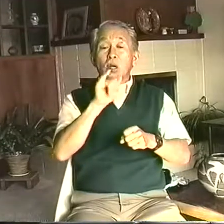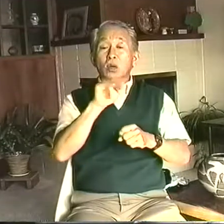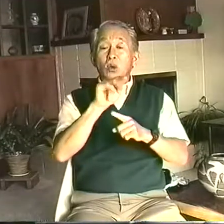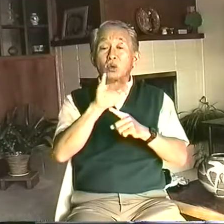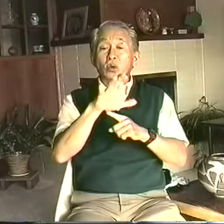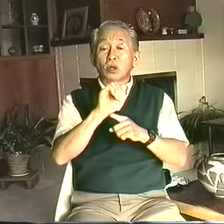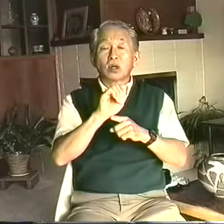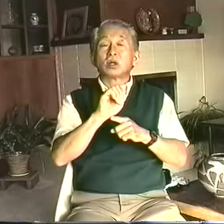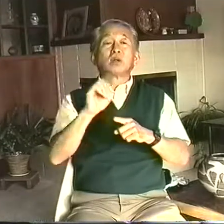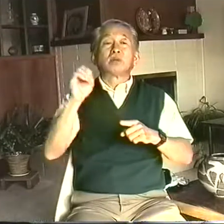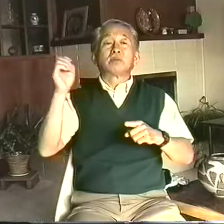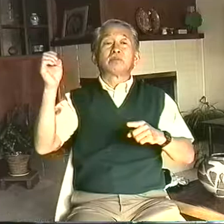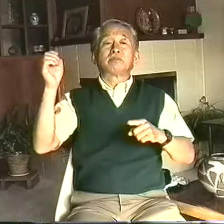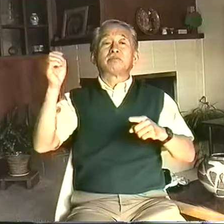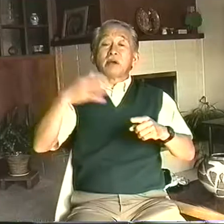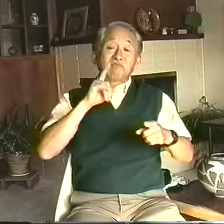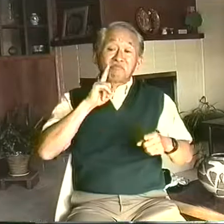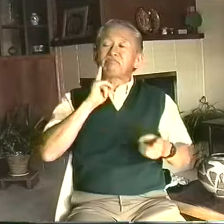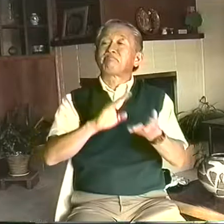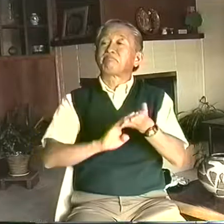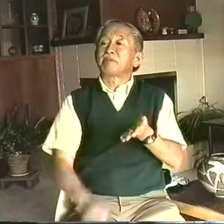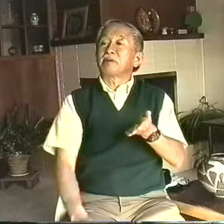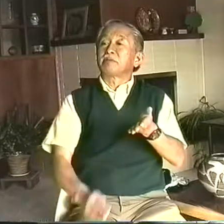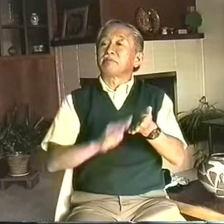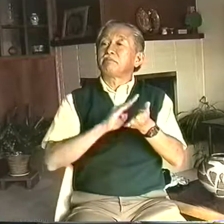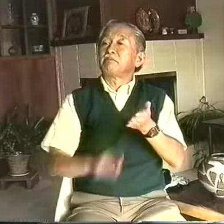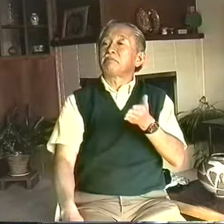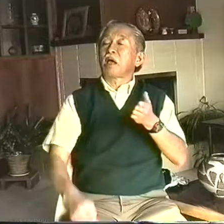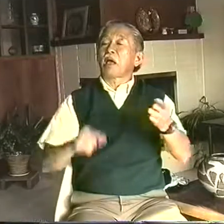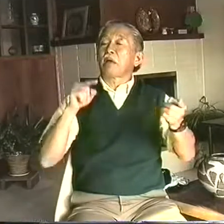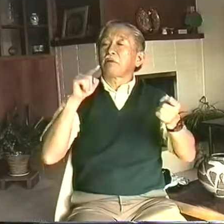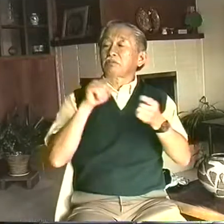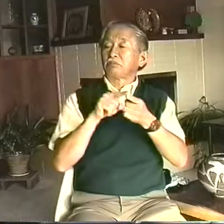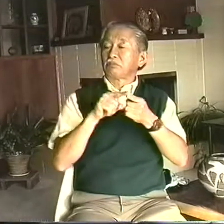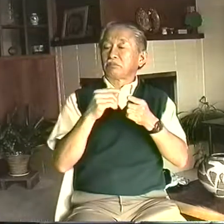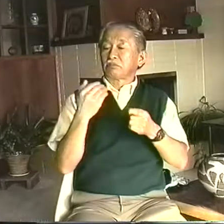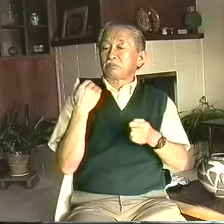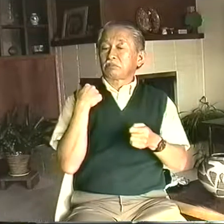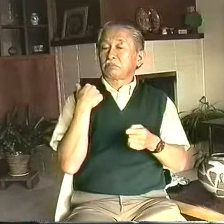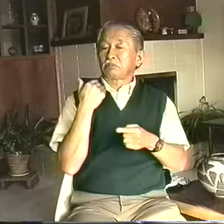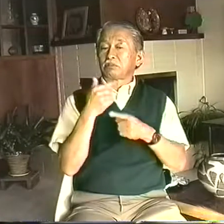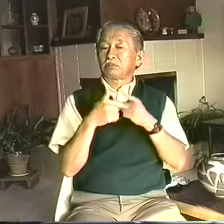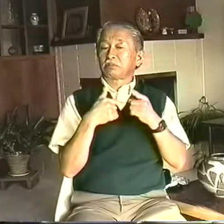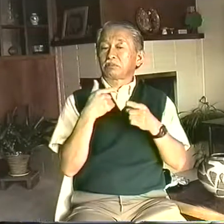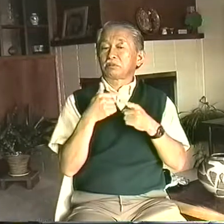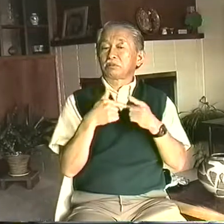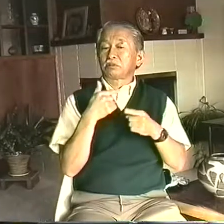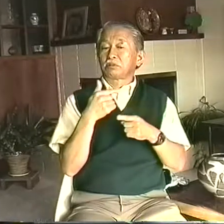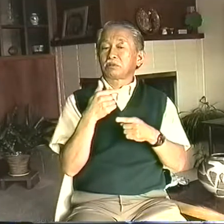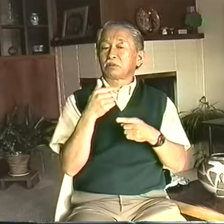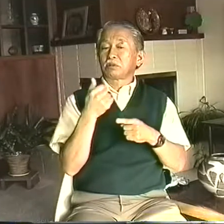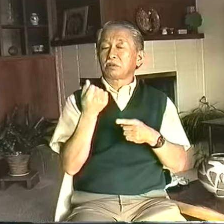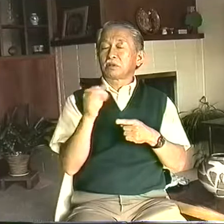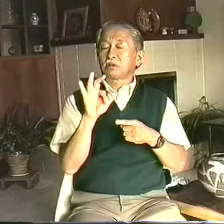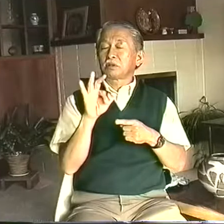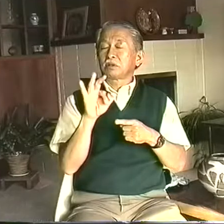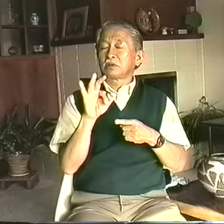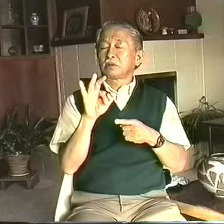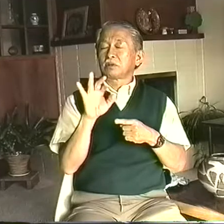Another experience was when I got called for jury duty. Oh, let me say that before this jury duty service, I had